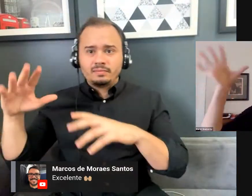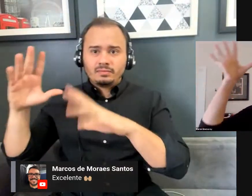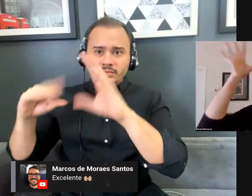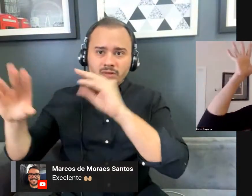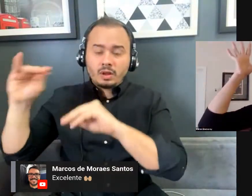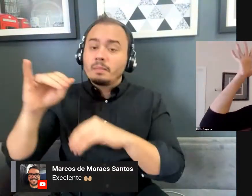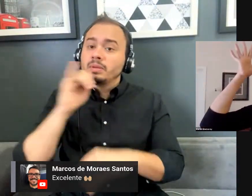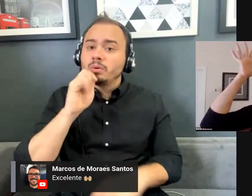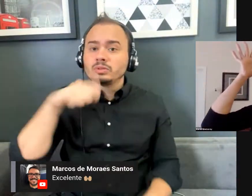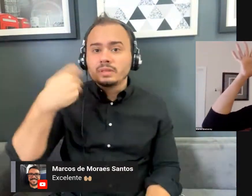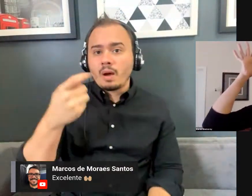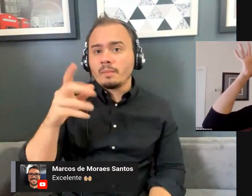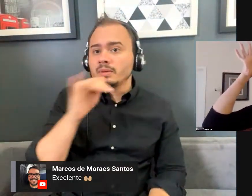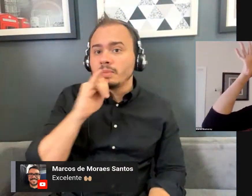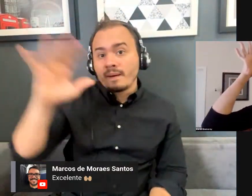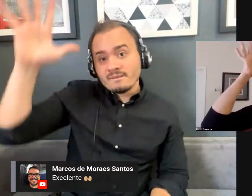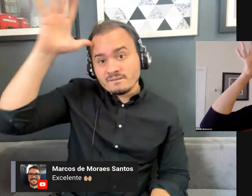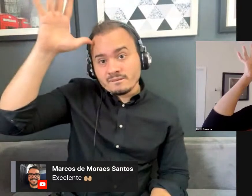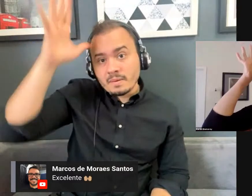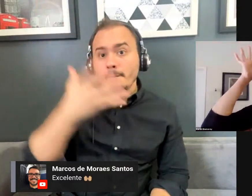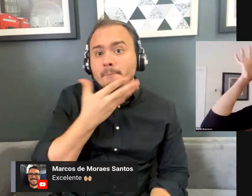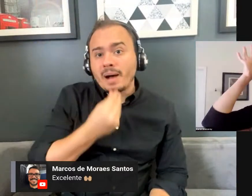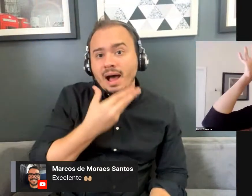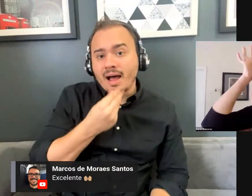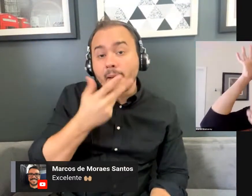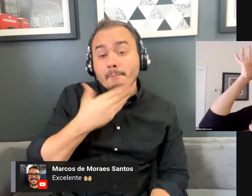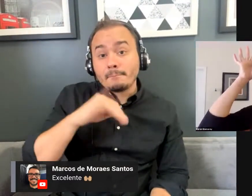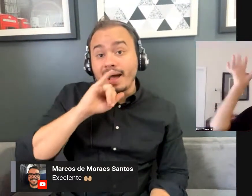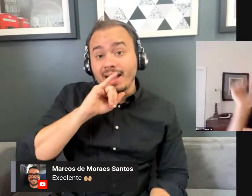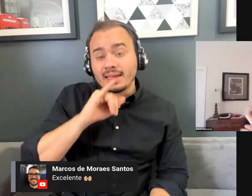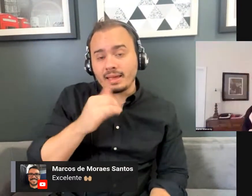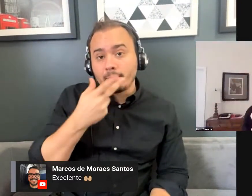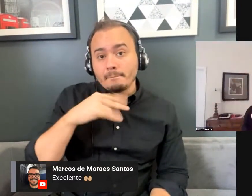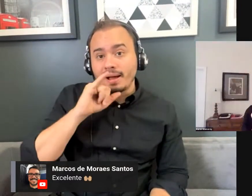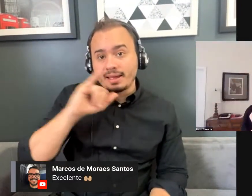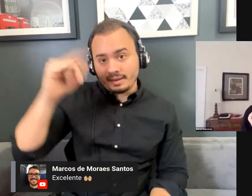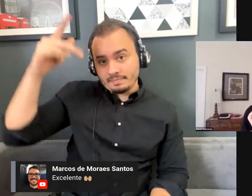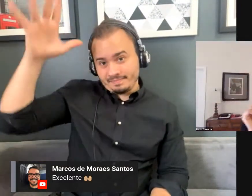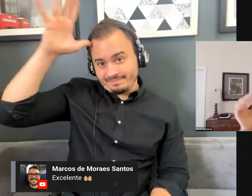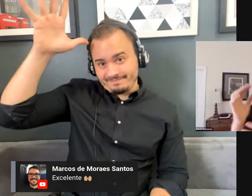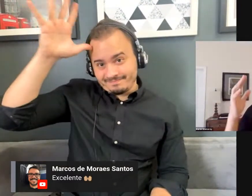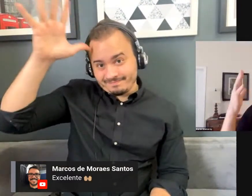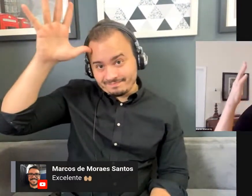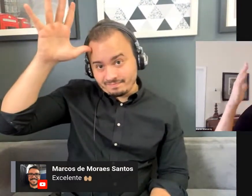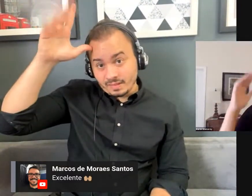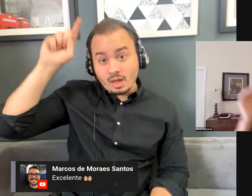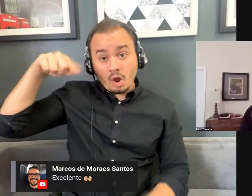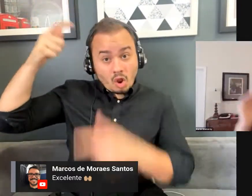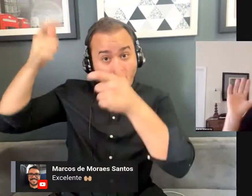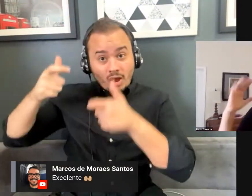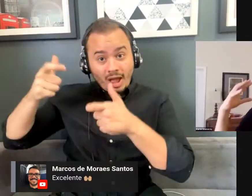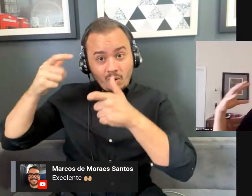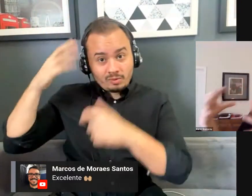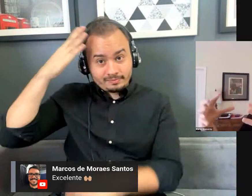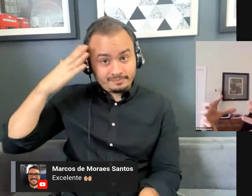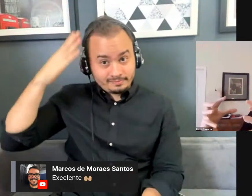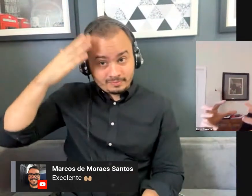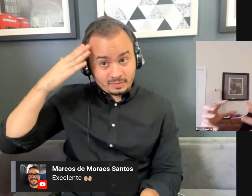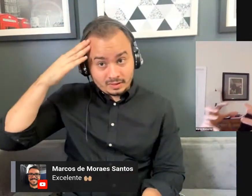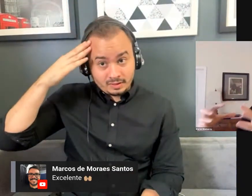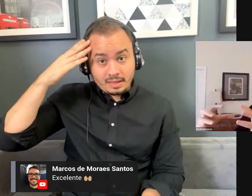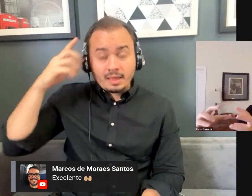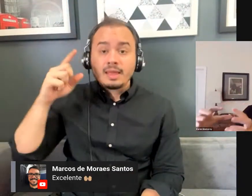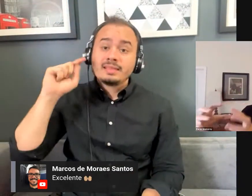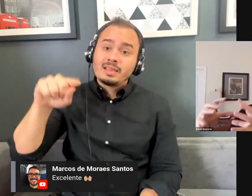sign, so, you know, father in ASL, this particular location, I think that those